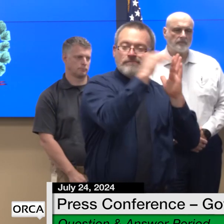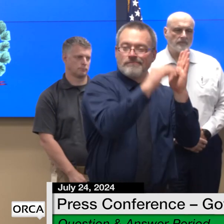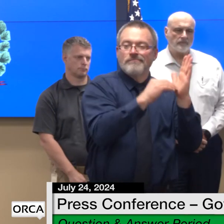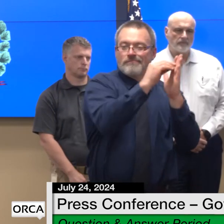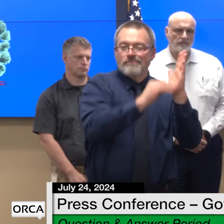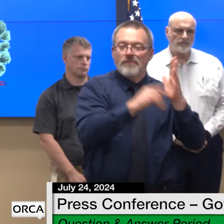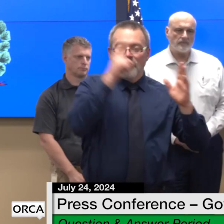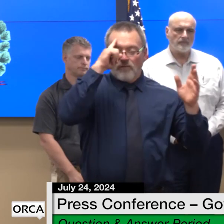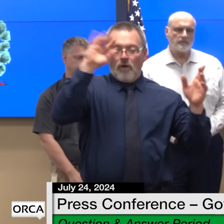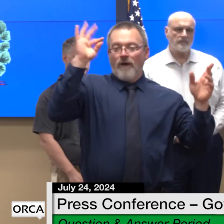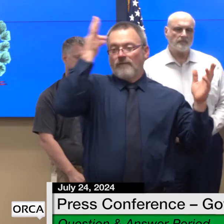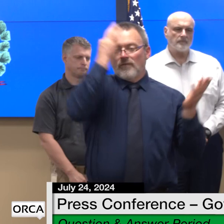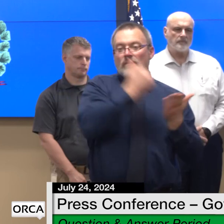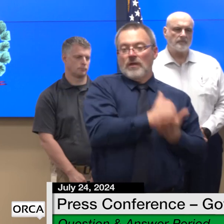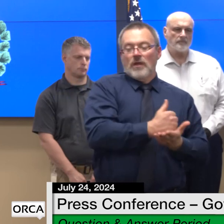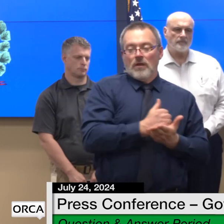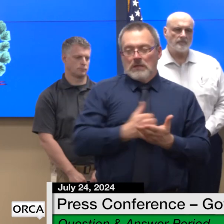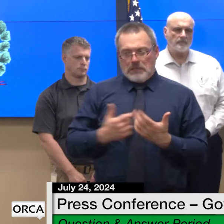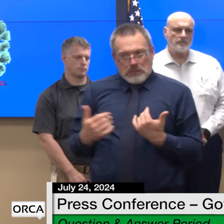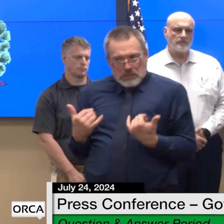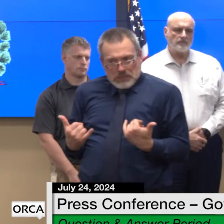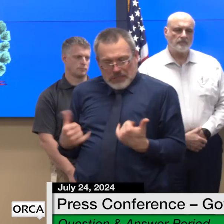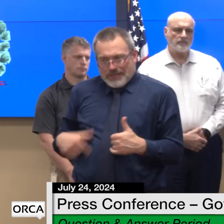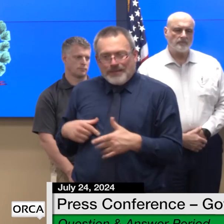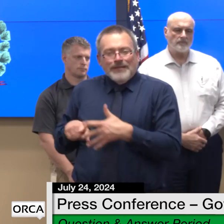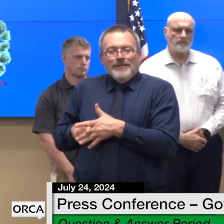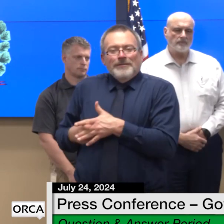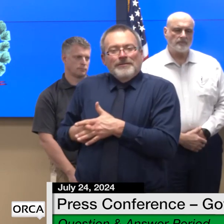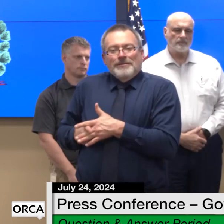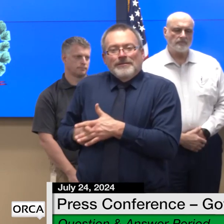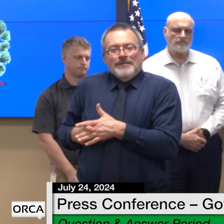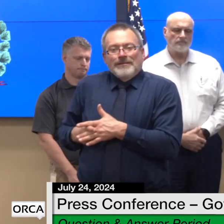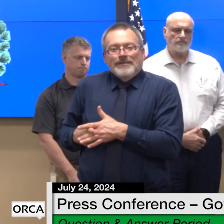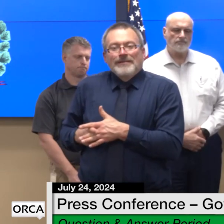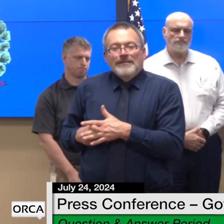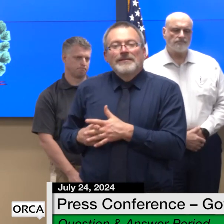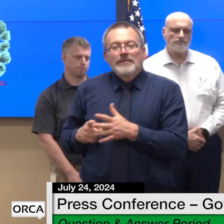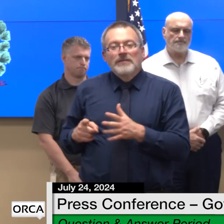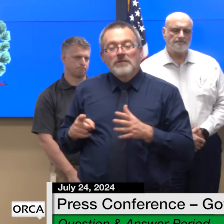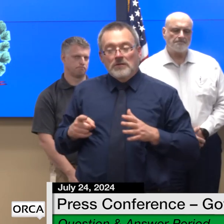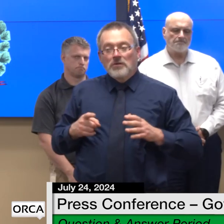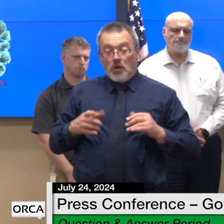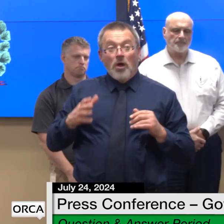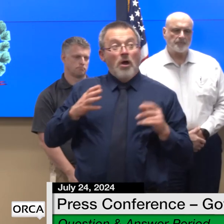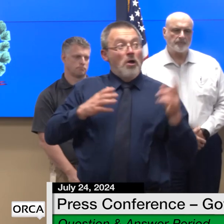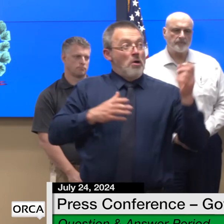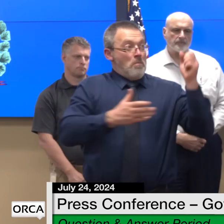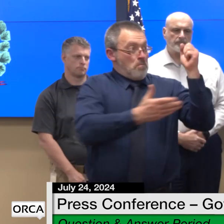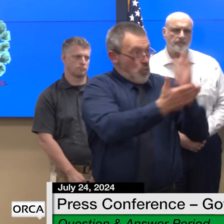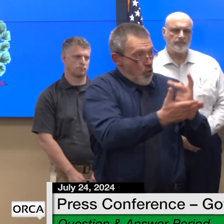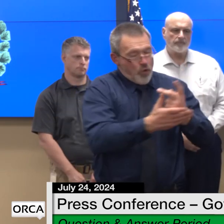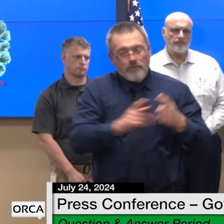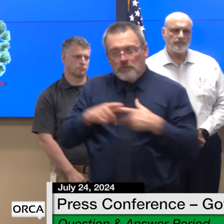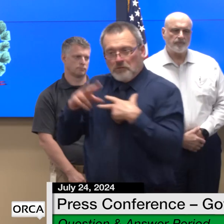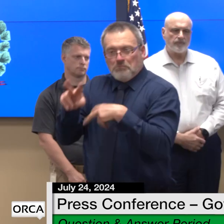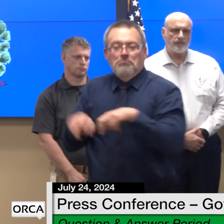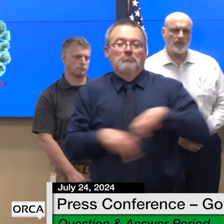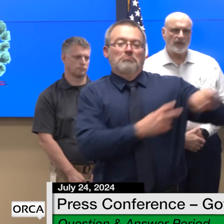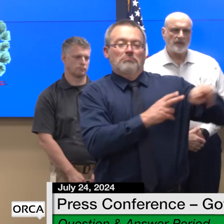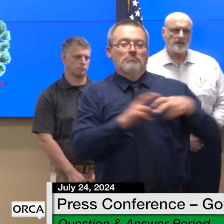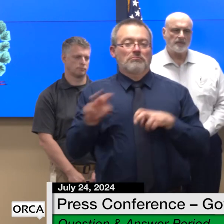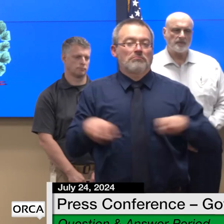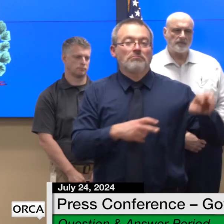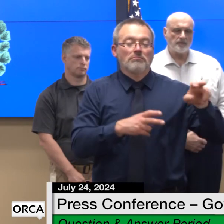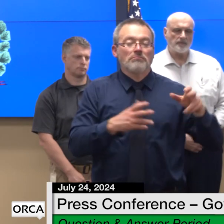of the forerunner to what will happen if we get the assistance from FEMA, which we're really hopeful